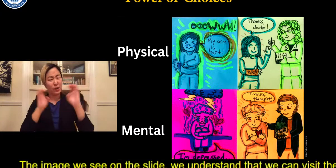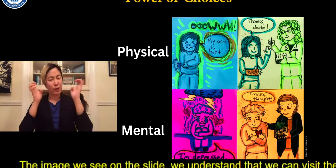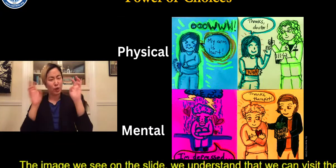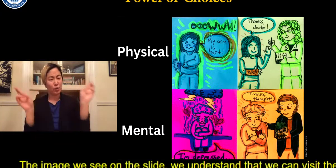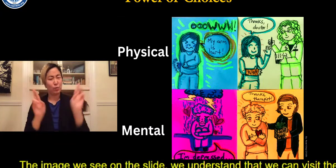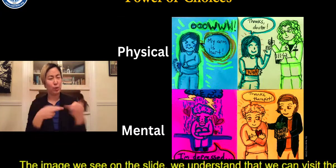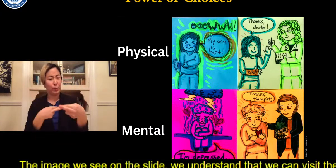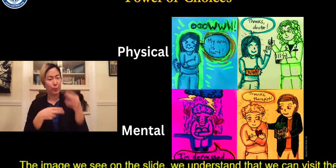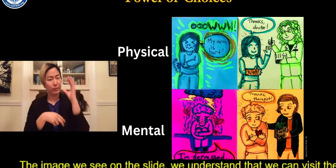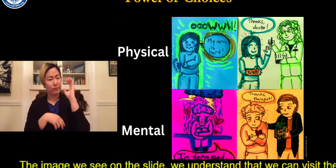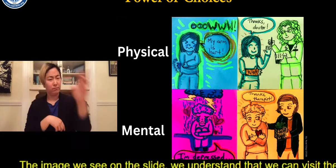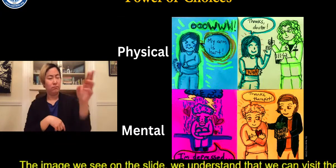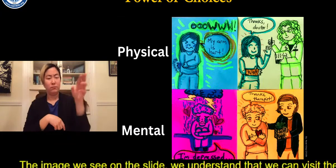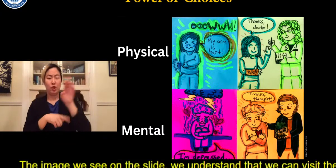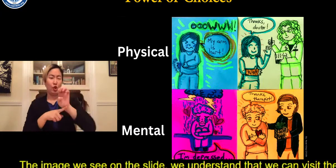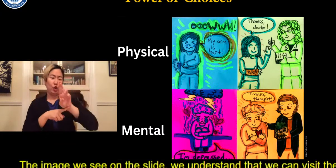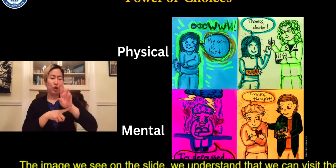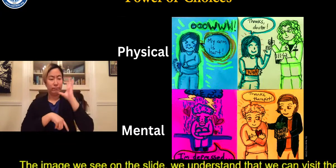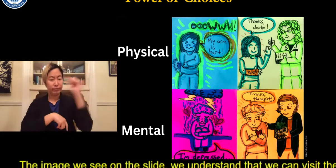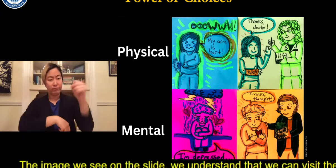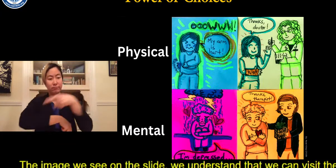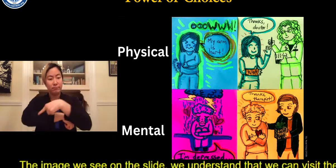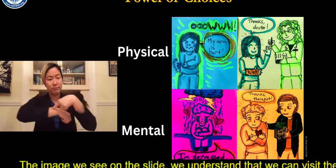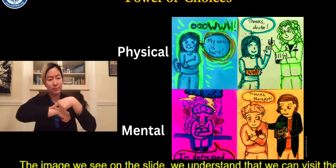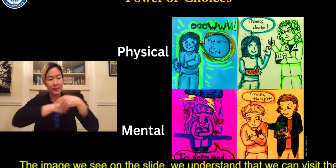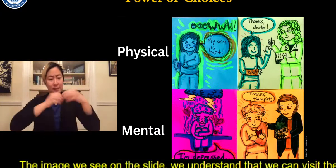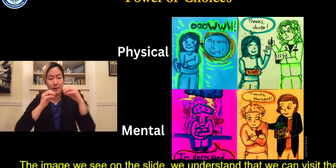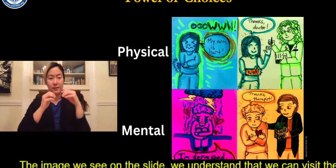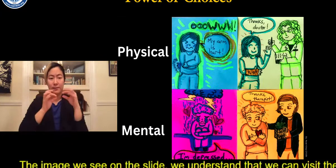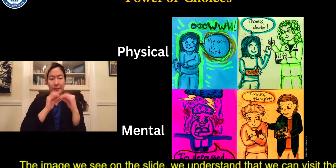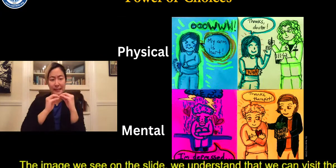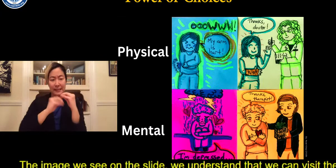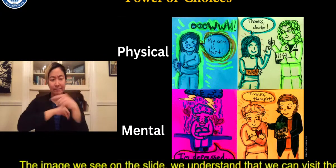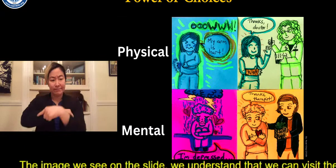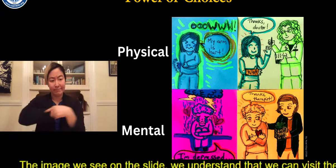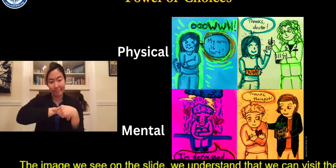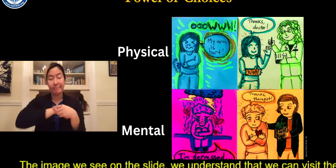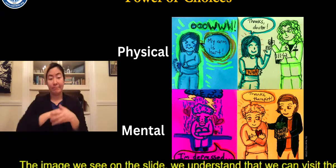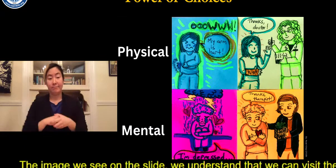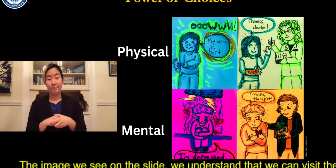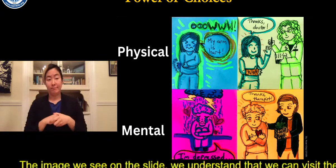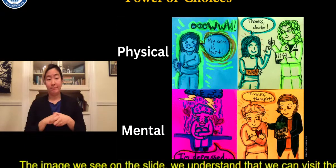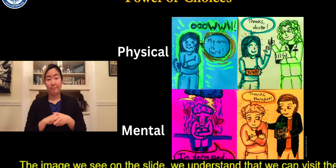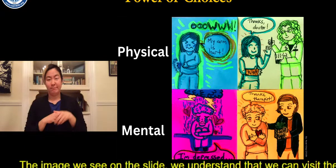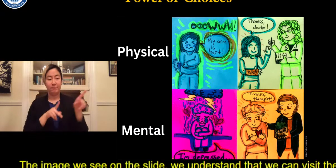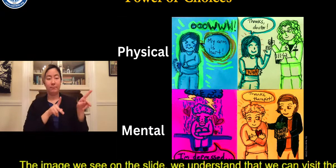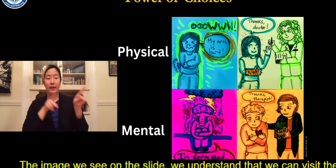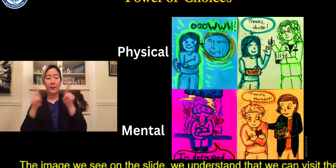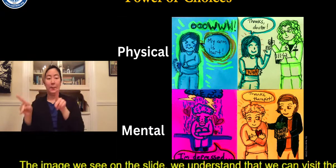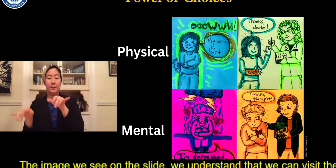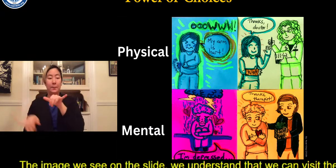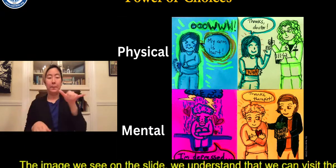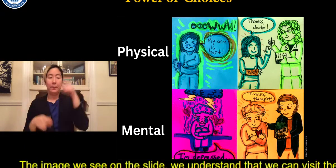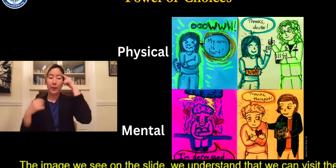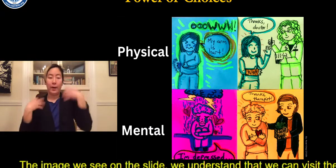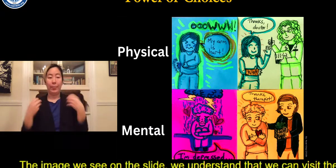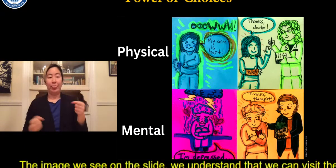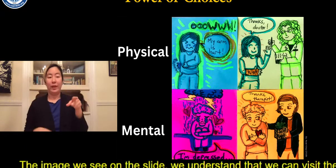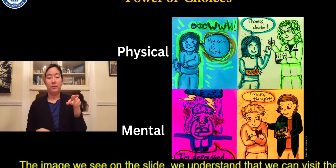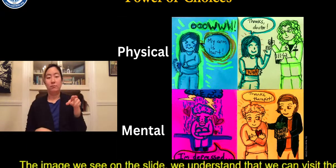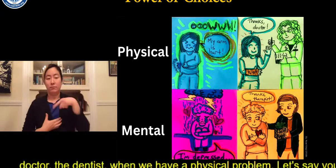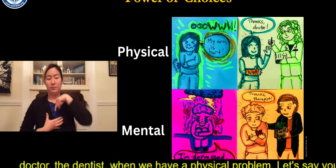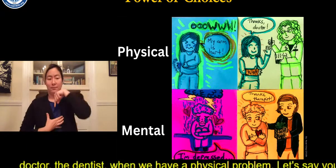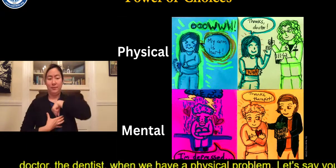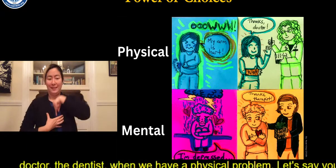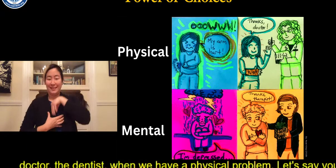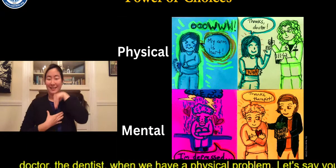for example, if you break your elbow, you don't just leave it and move on with life. You go to the doctor, you get your elbow put in a